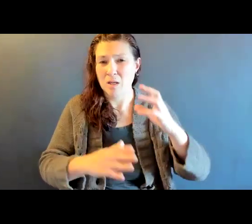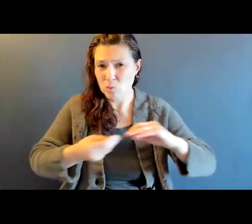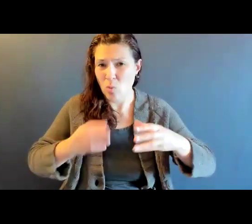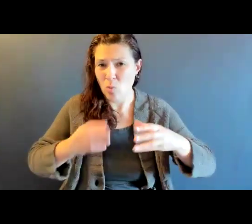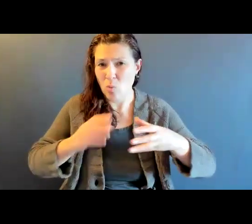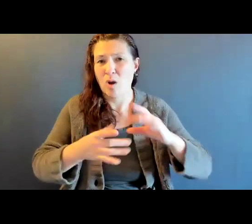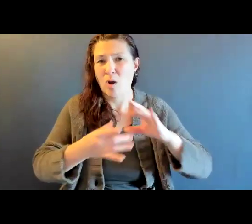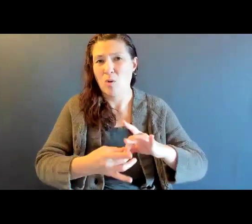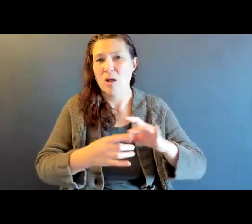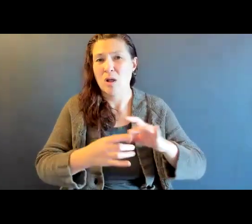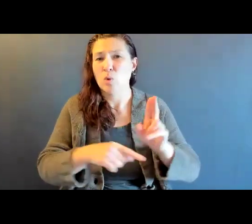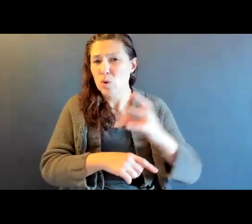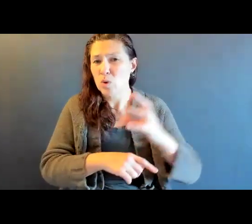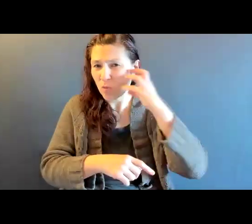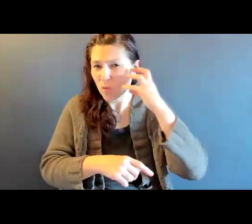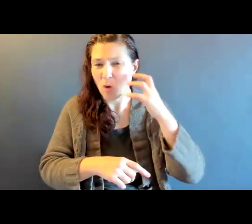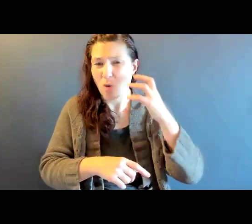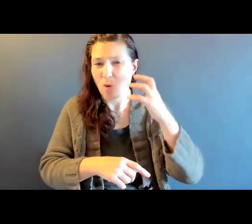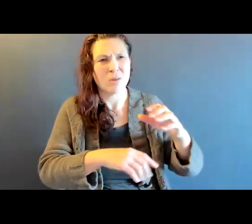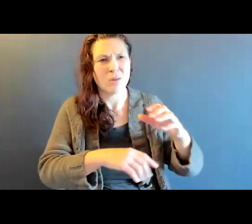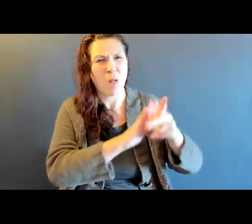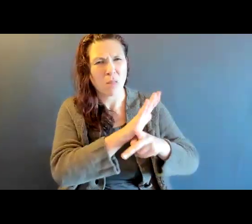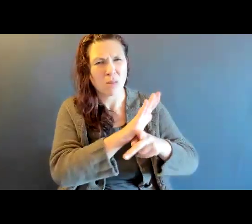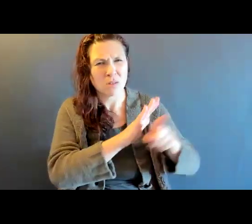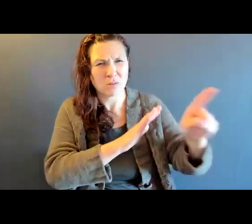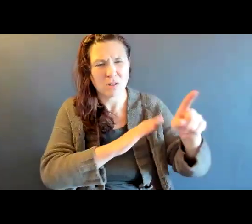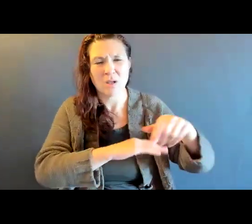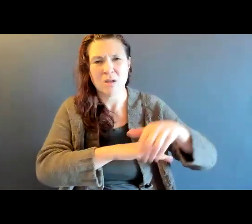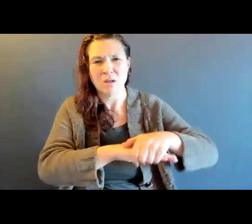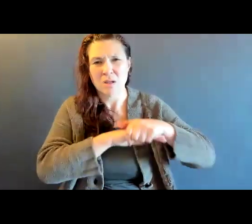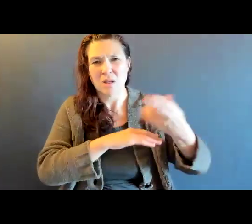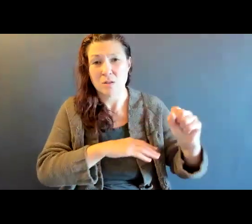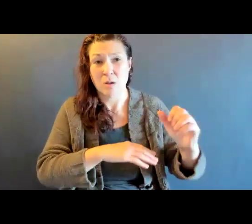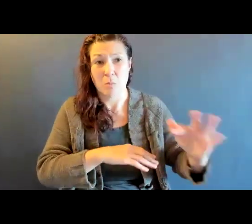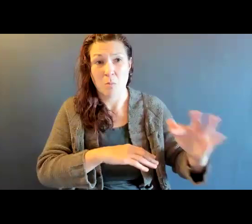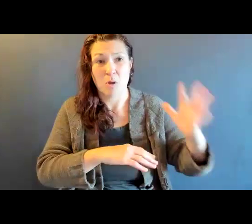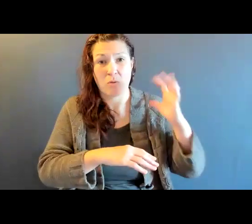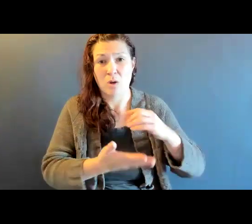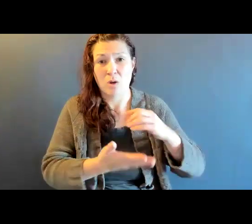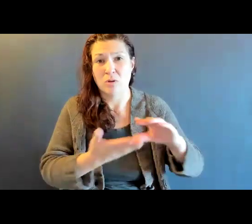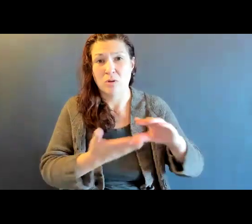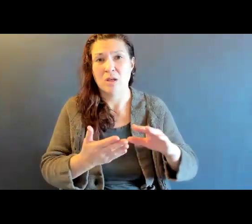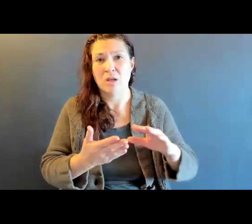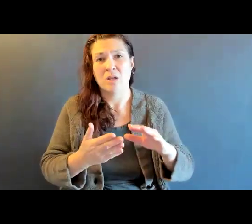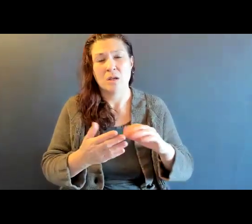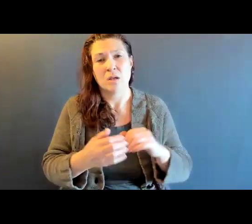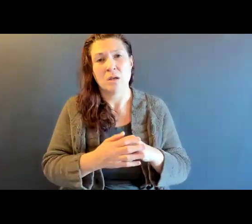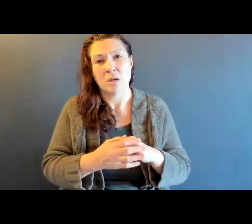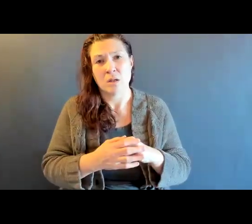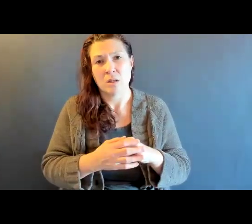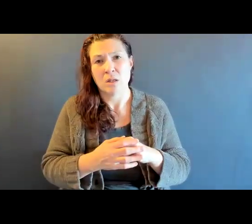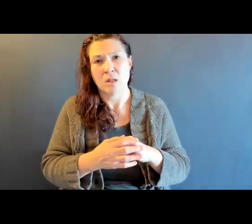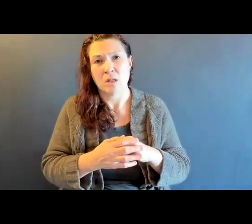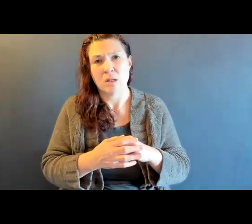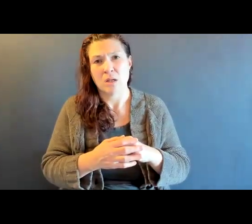the English high school. Personally, when I was a student, the implementation of the Yonder Postures program was very